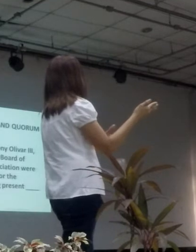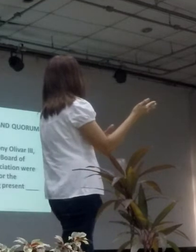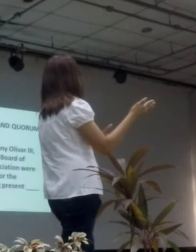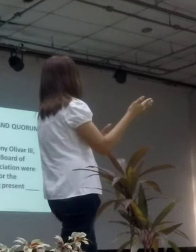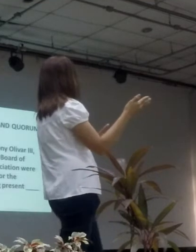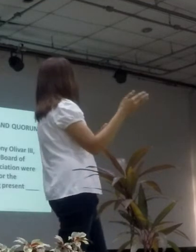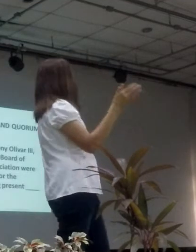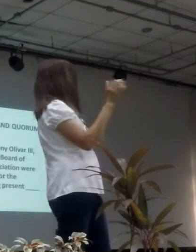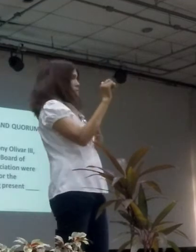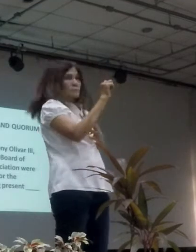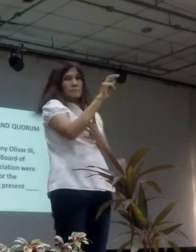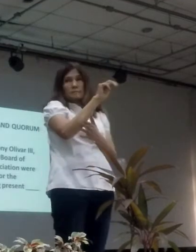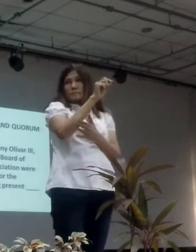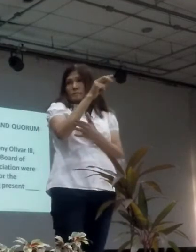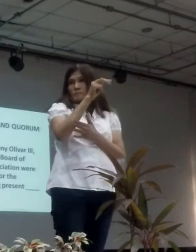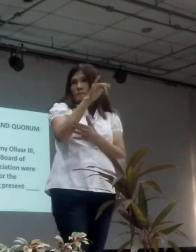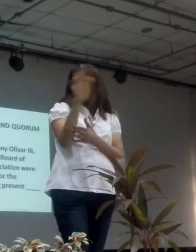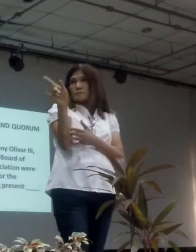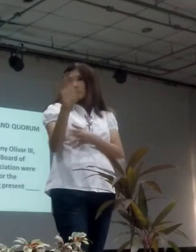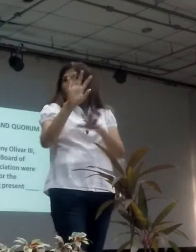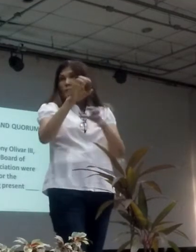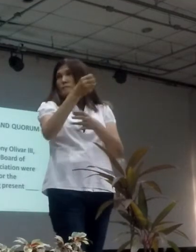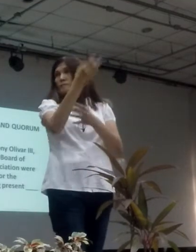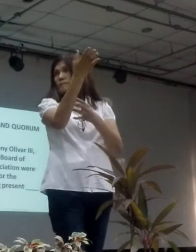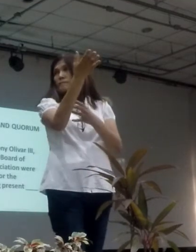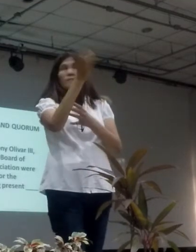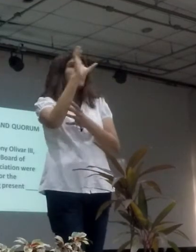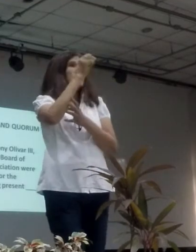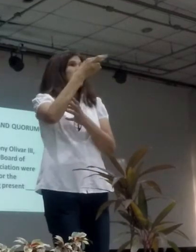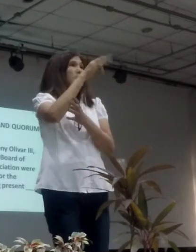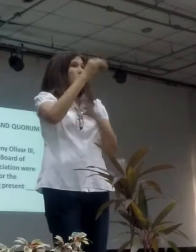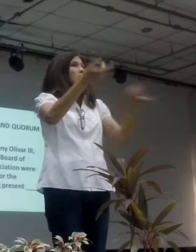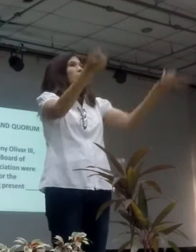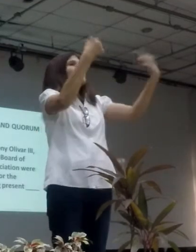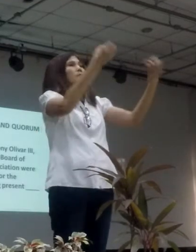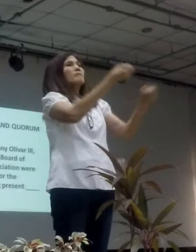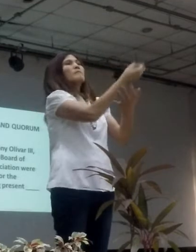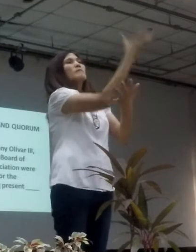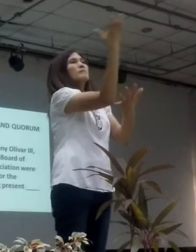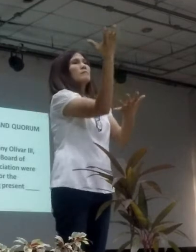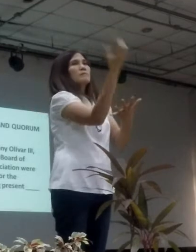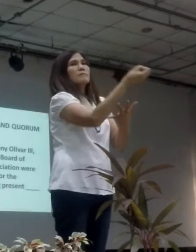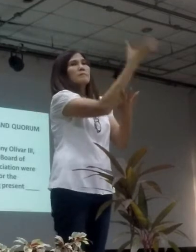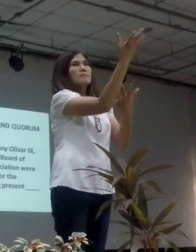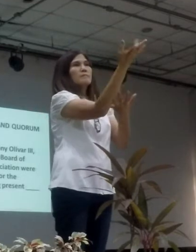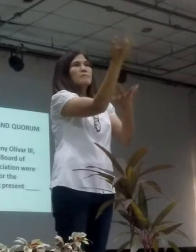Andre, how many are we here at the moment? Charlie, how many are we?